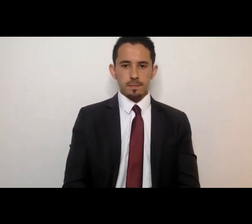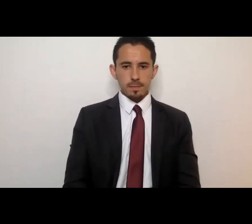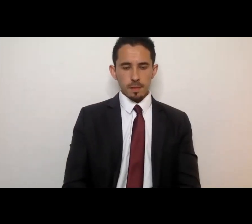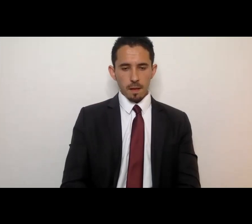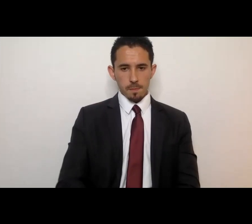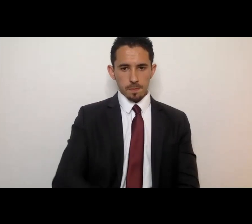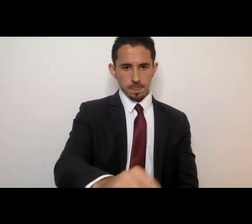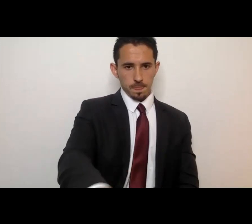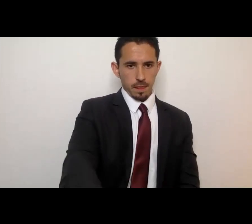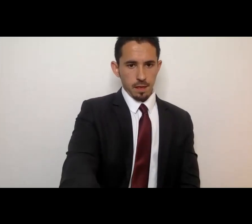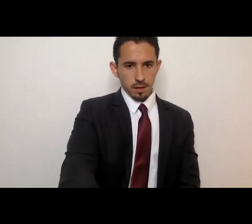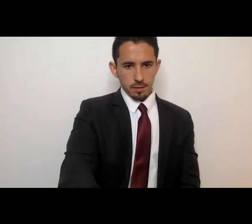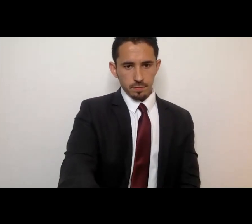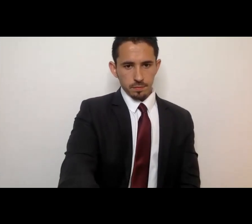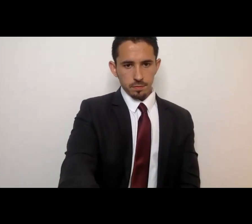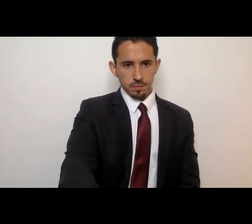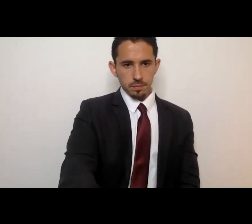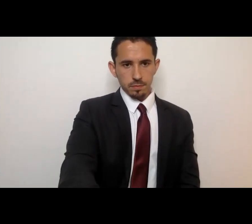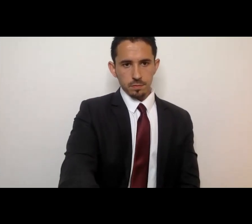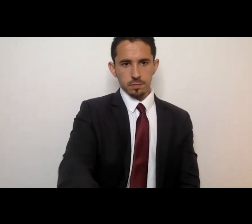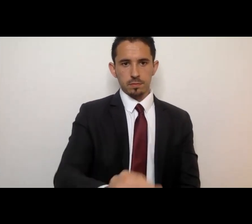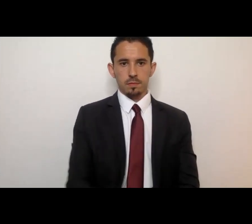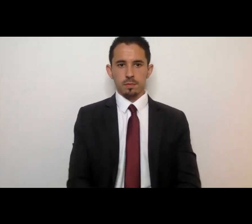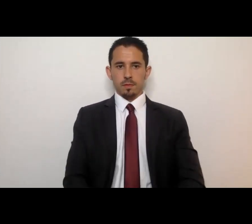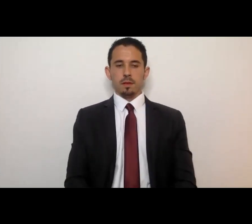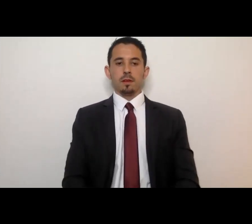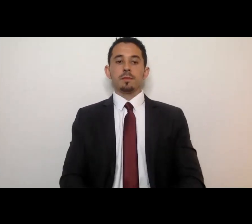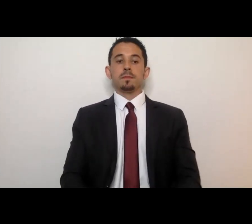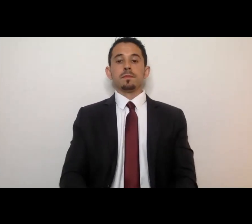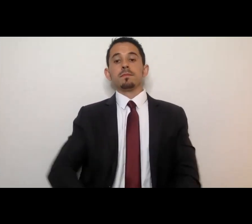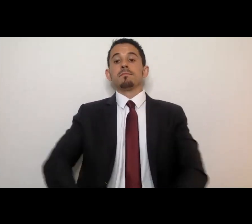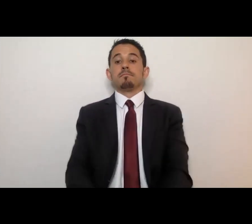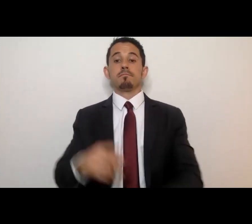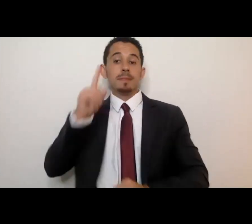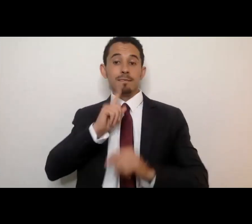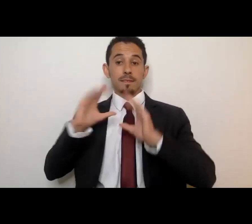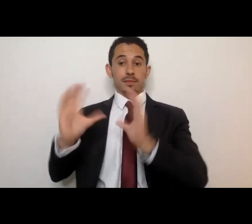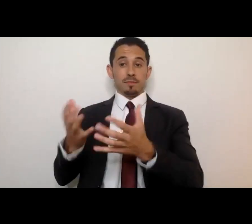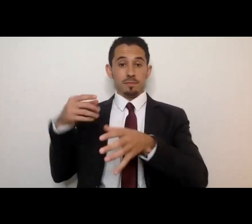culture, context, language, and system, which is different than the community here in Western New York.